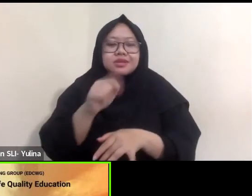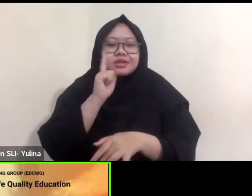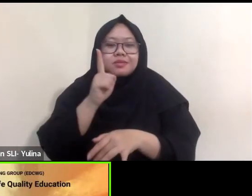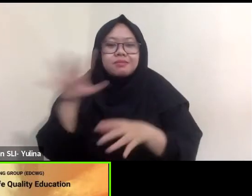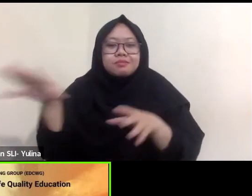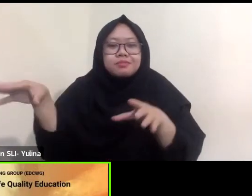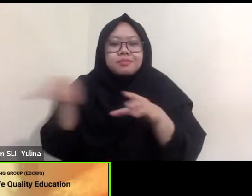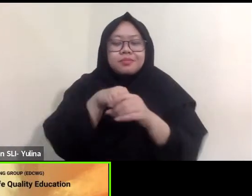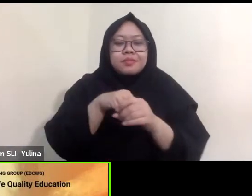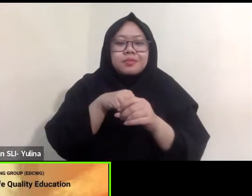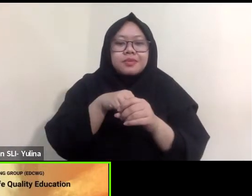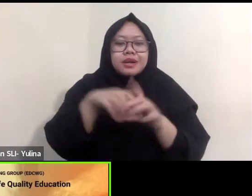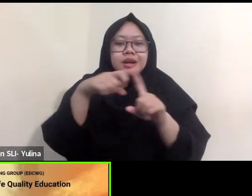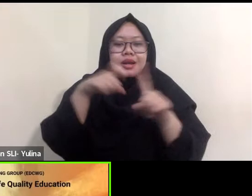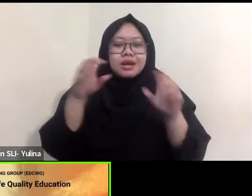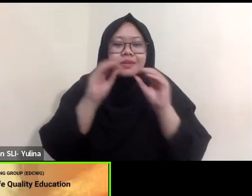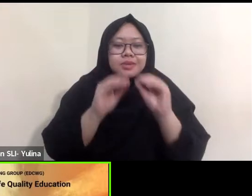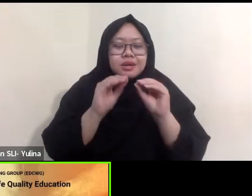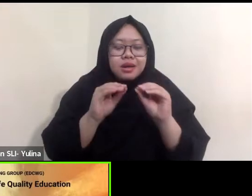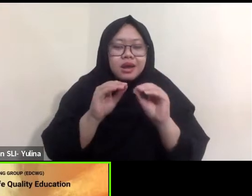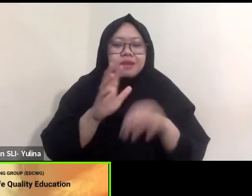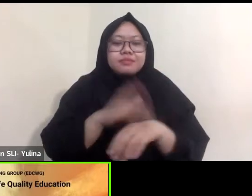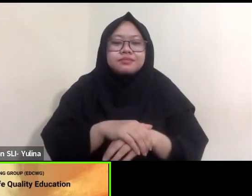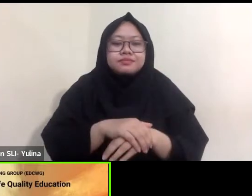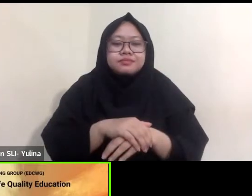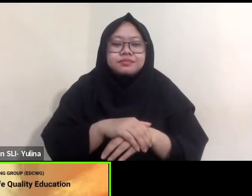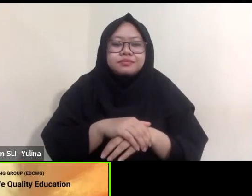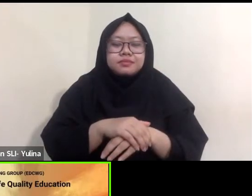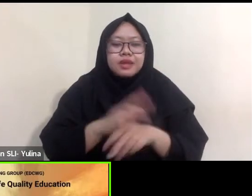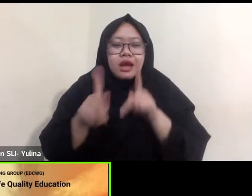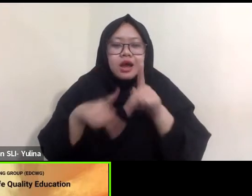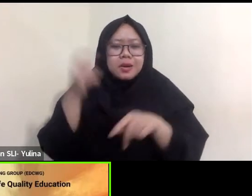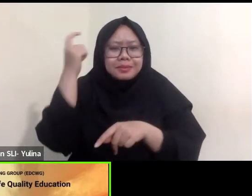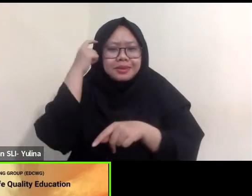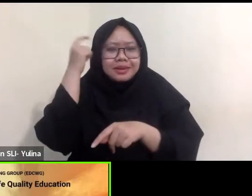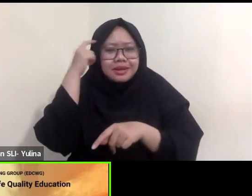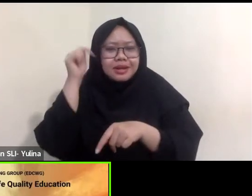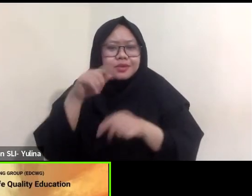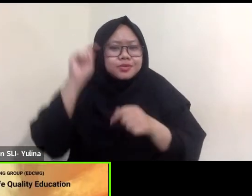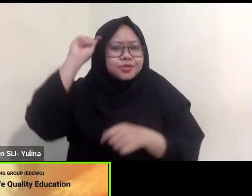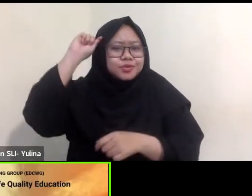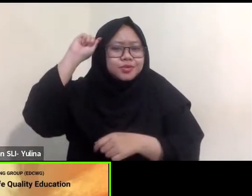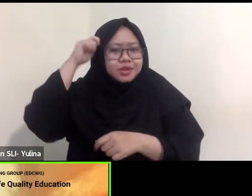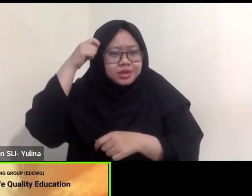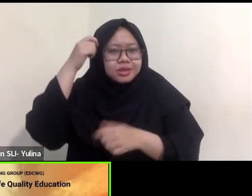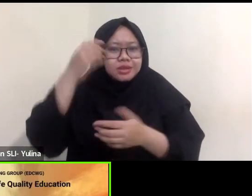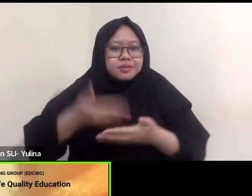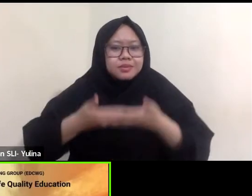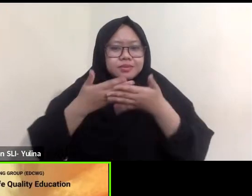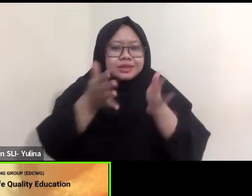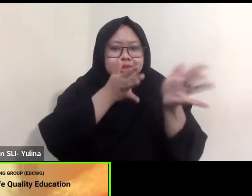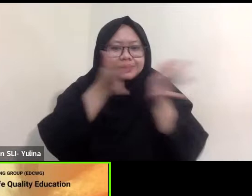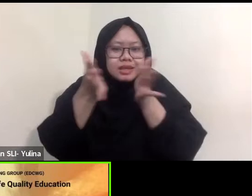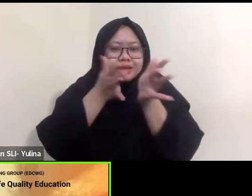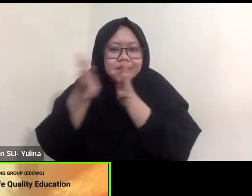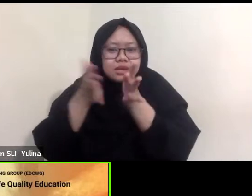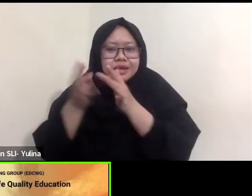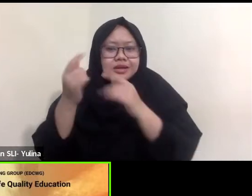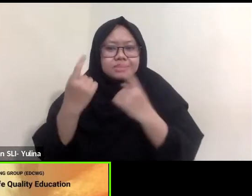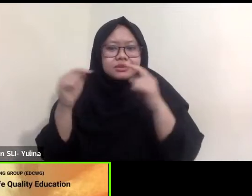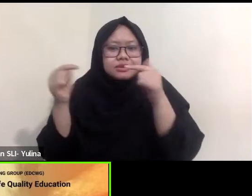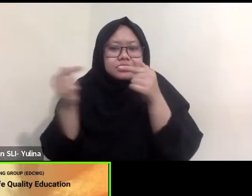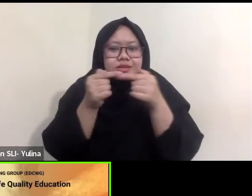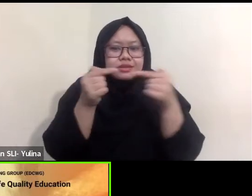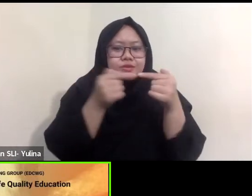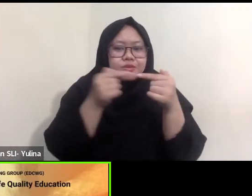It's then comes to think of it, it's critical to frame a more strategic and creative approaches of online learning and teaching during